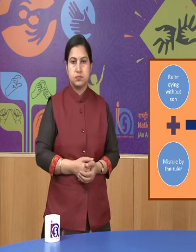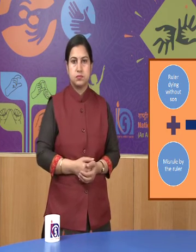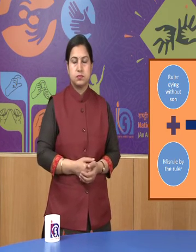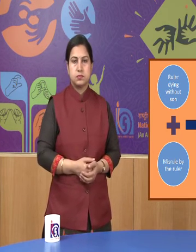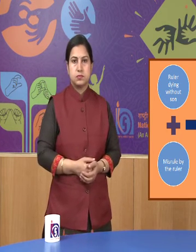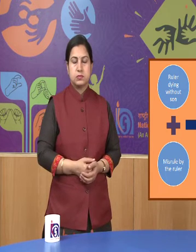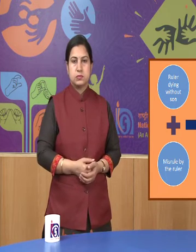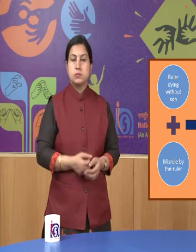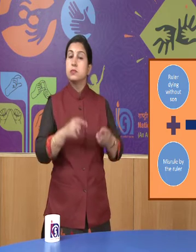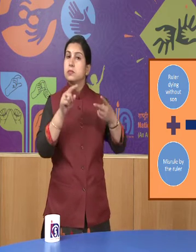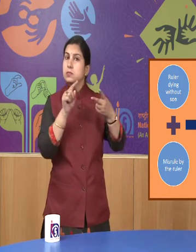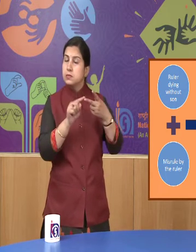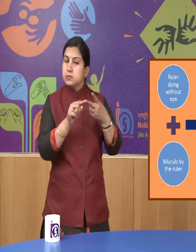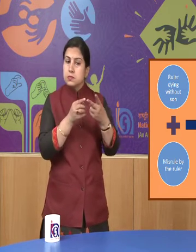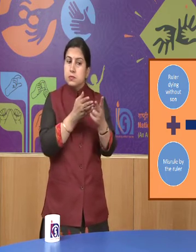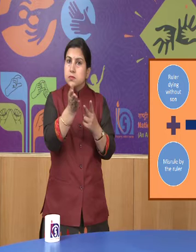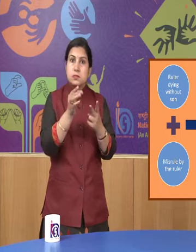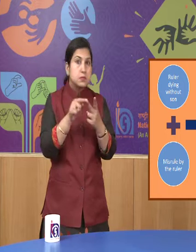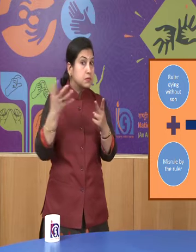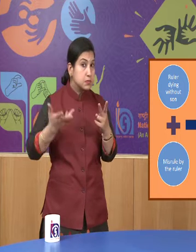The second condition